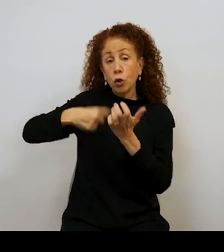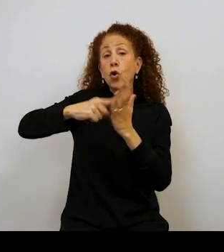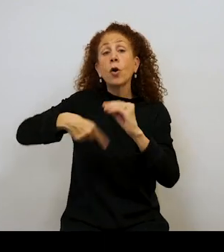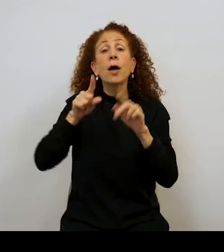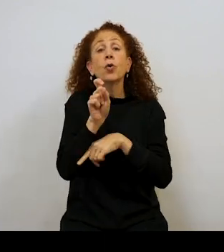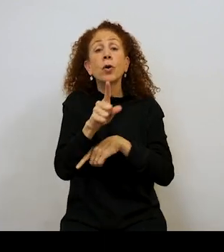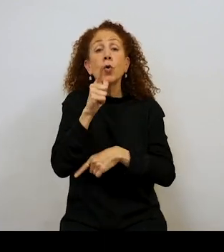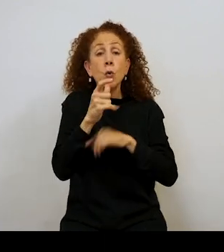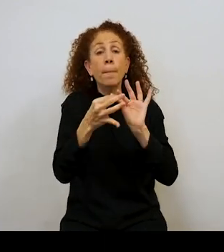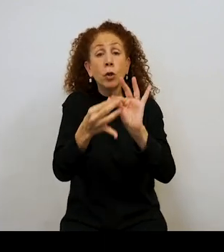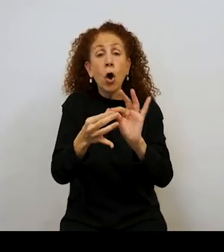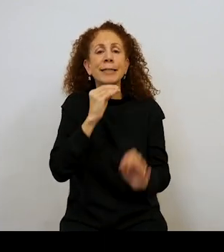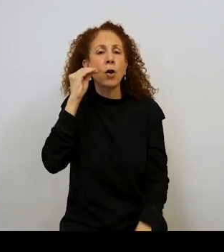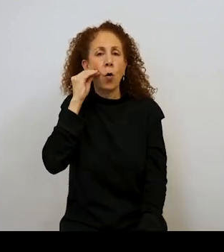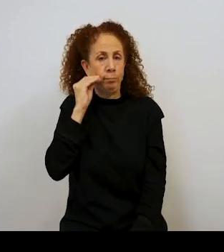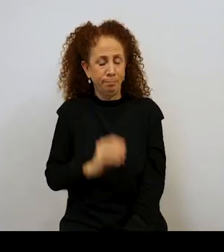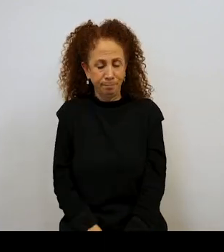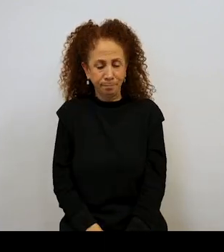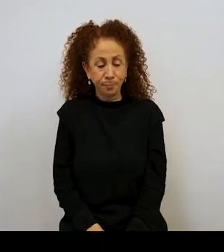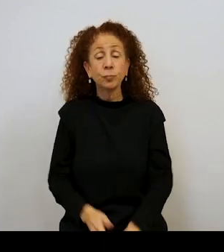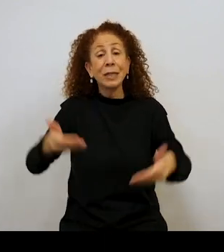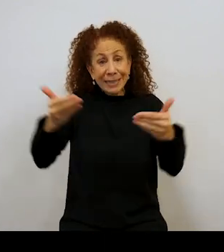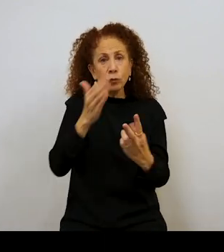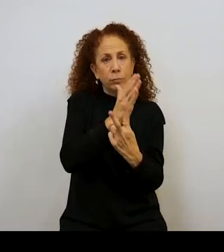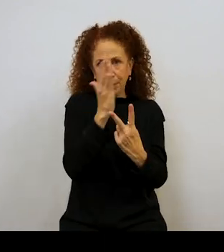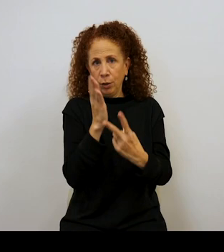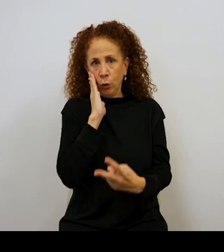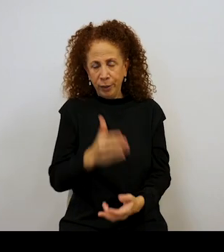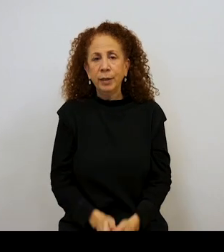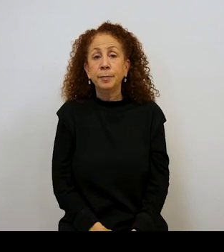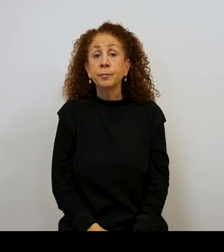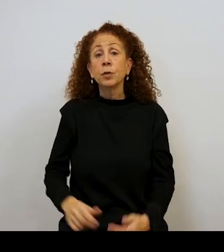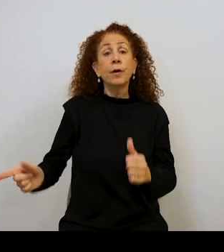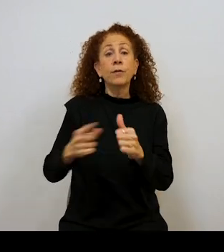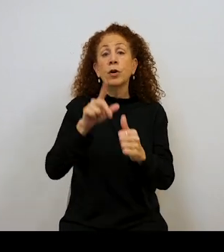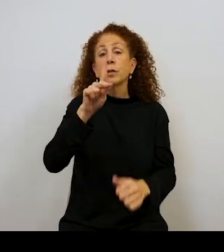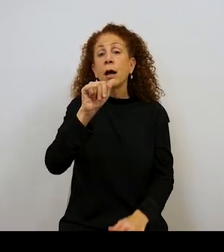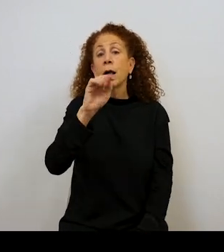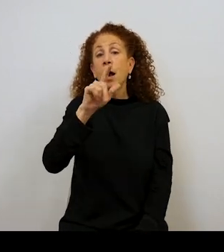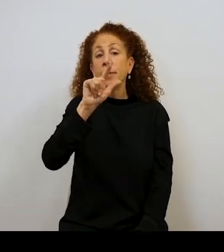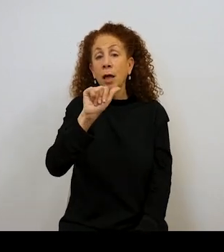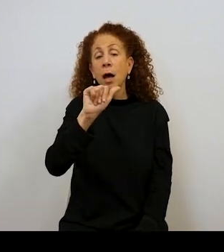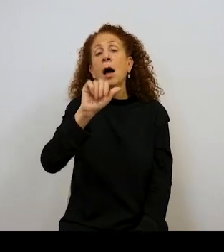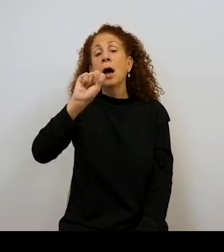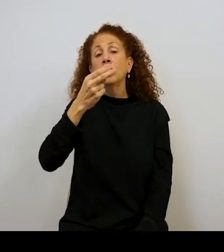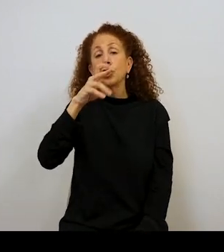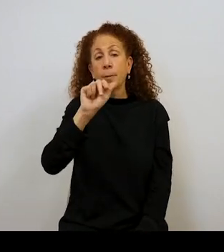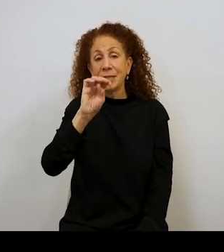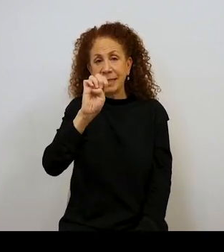question, who belongs at home? And I'm going to introduce them one at a time. First, Kamila Shamsie. She was born